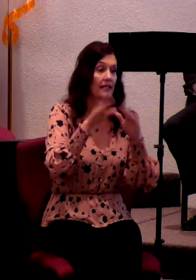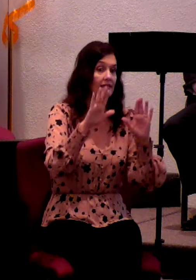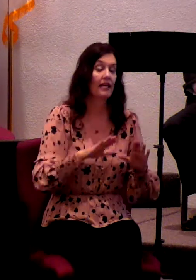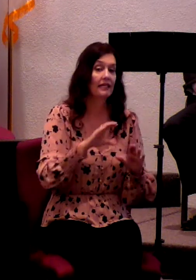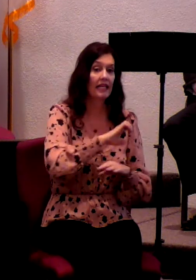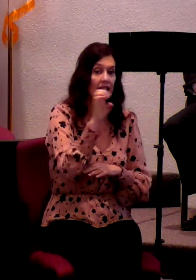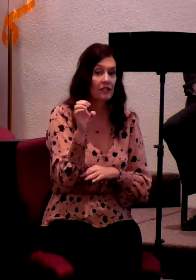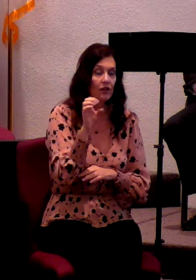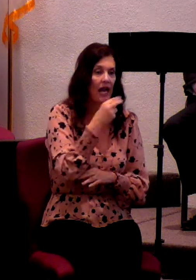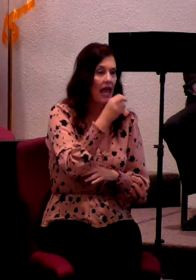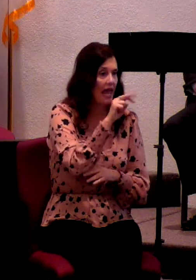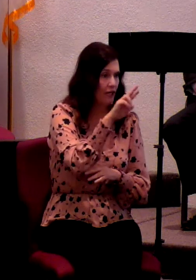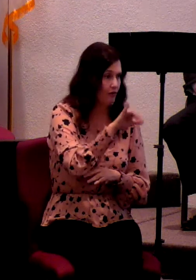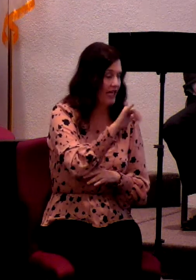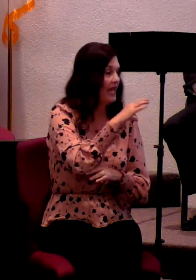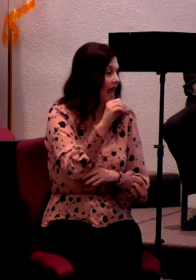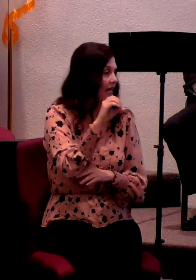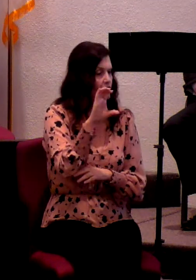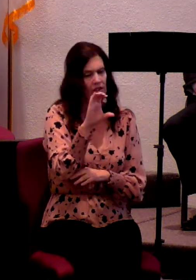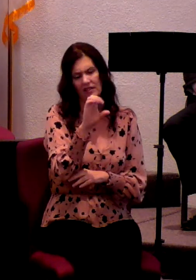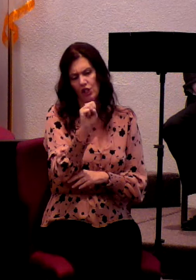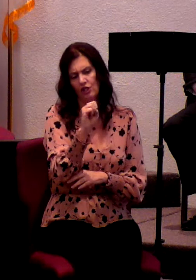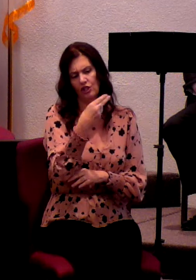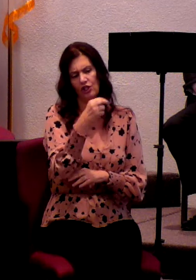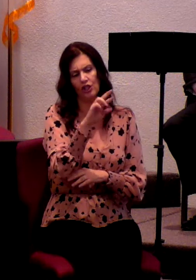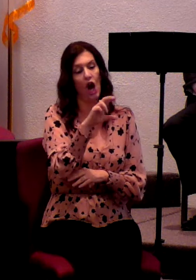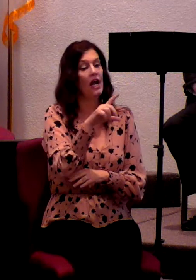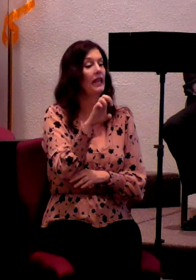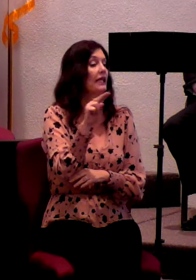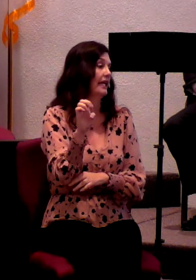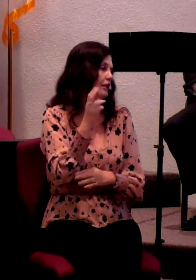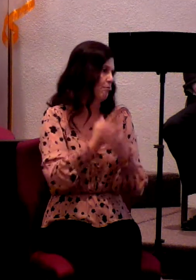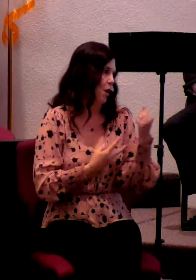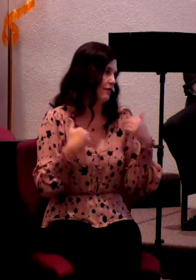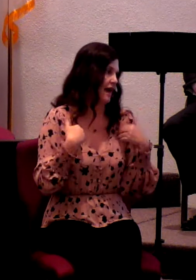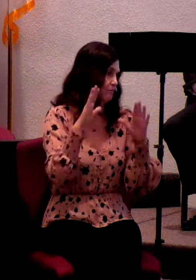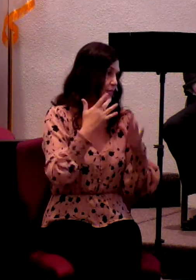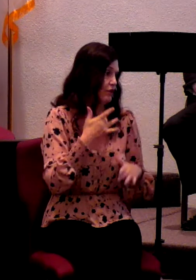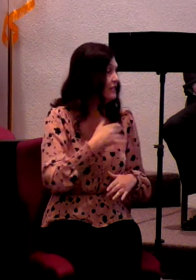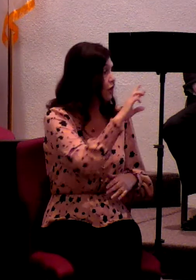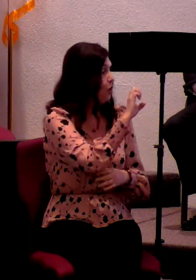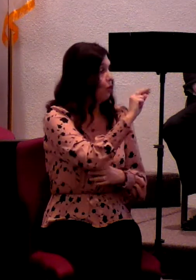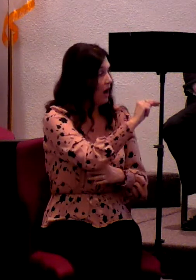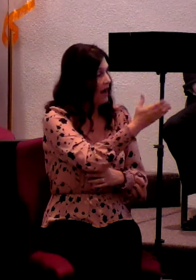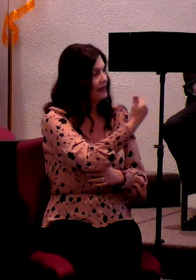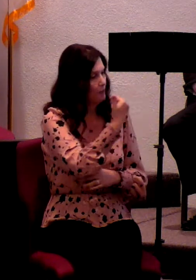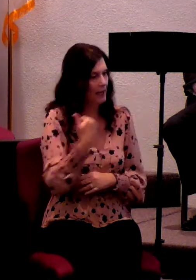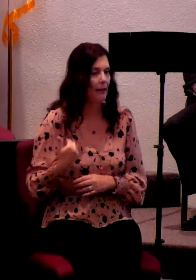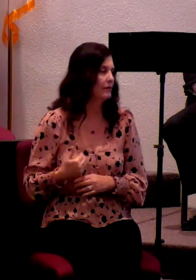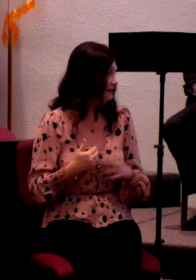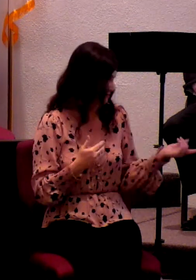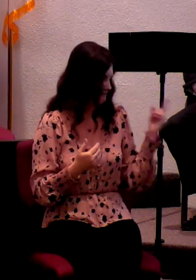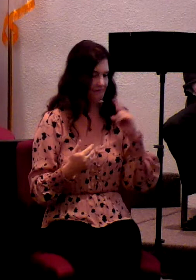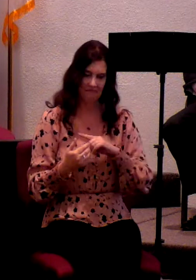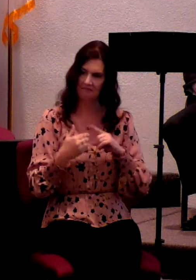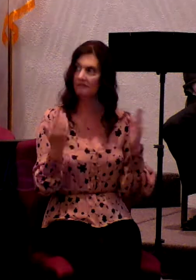and Charlene Voss have their birthdays. Ron Gale, come on up here. Or are you going to do it from down? Yeah,